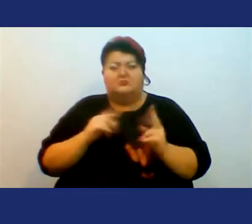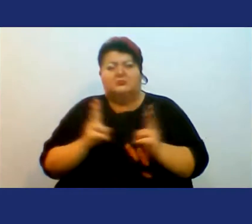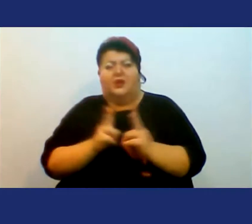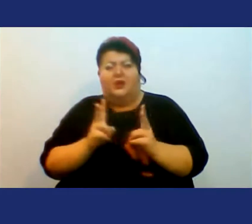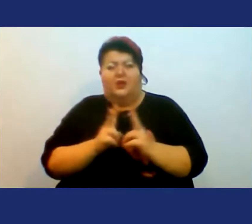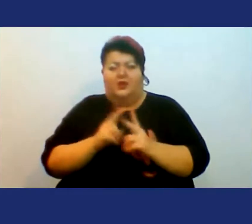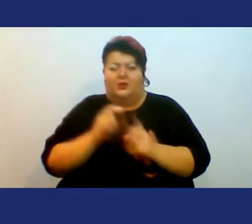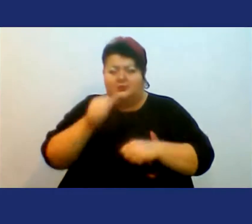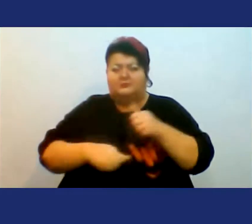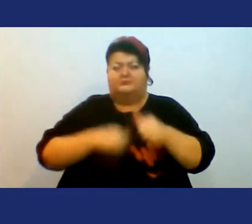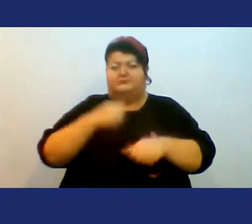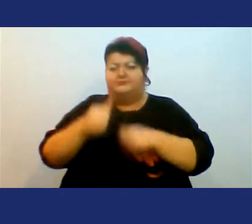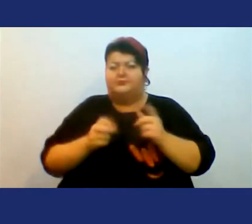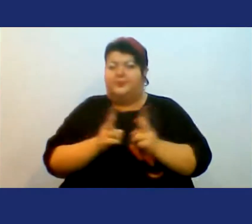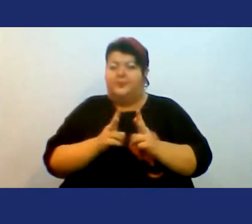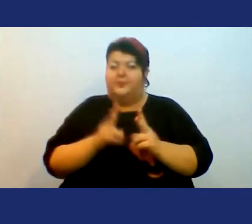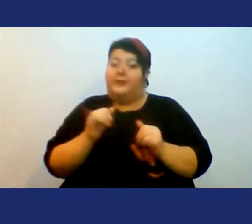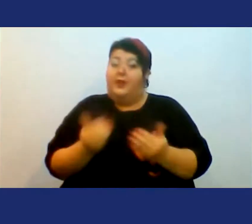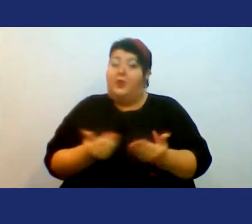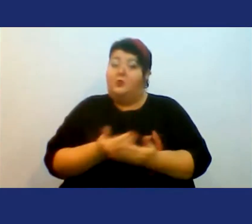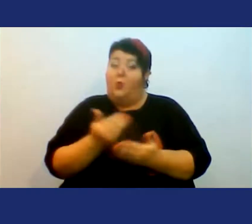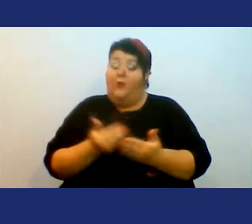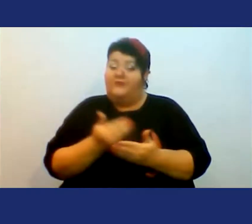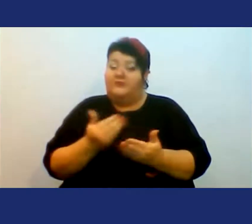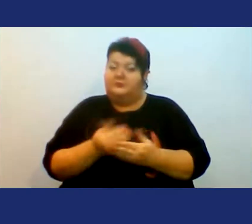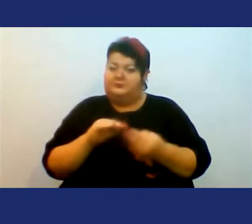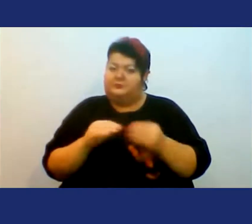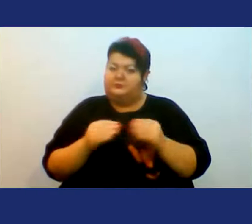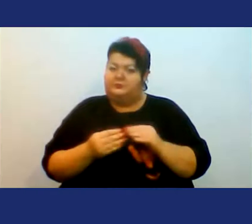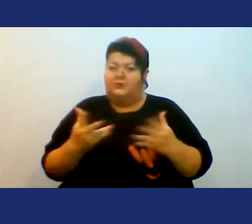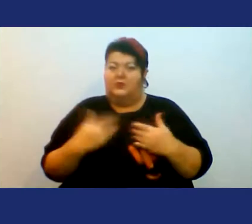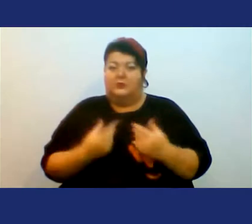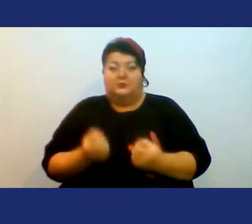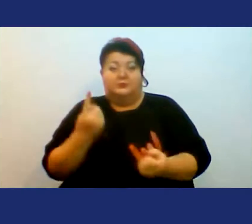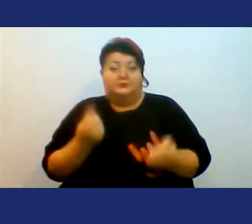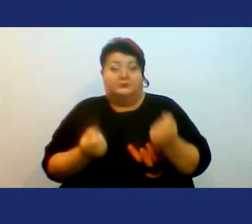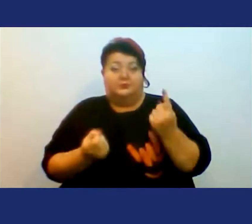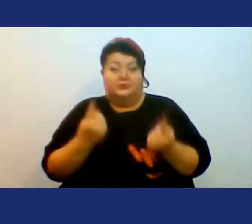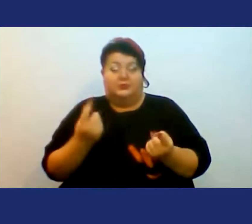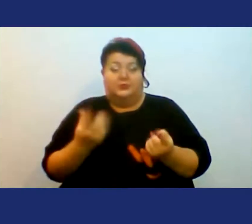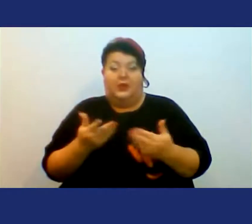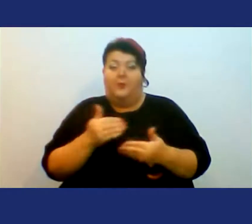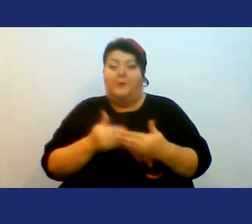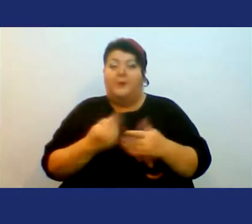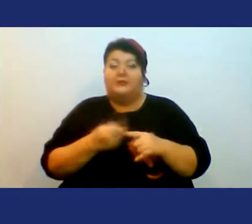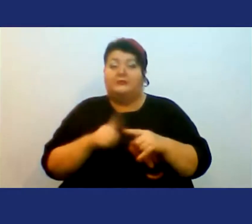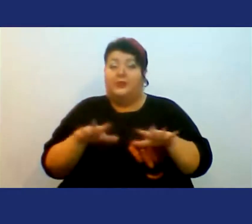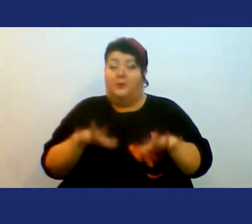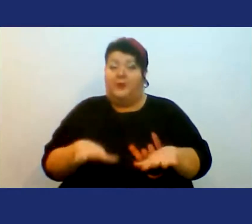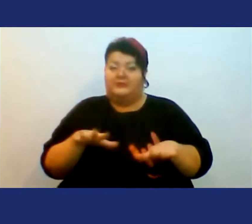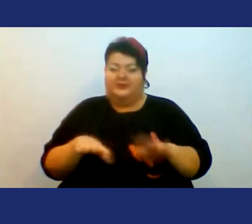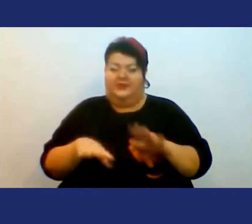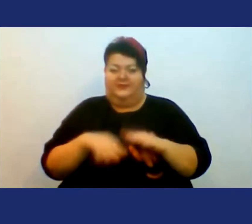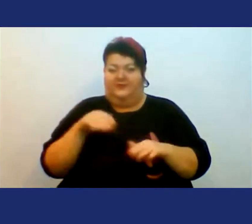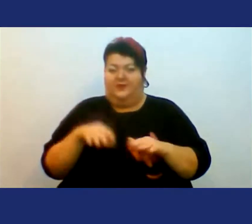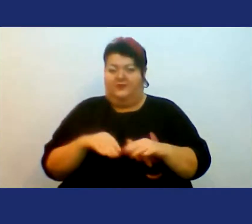election process, I would like to talk about several types of such challenges.